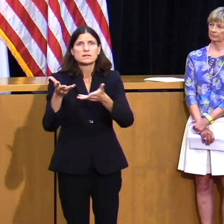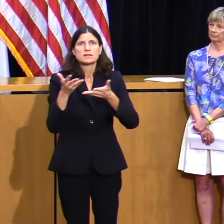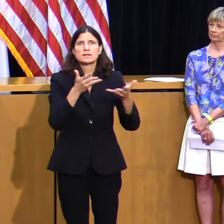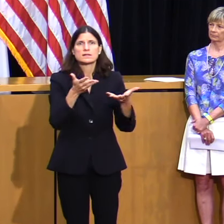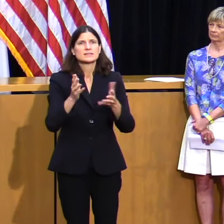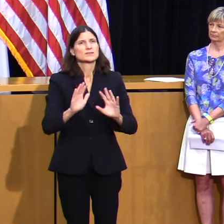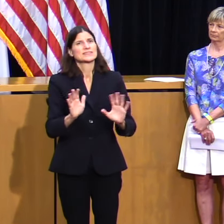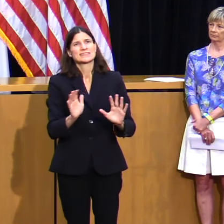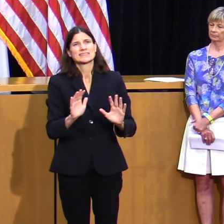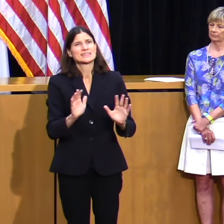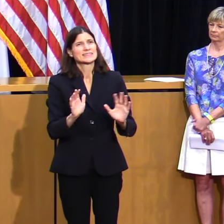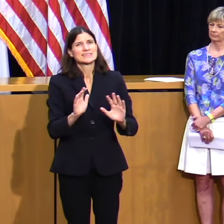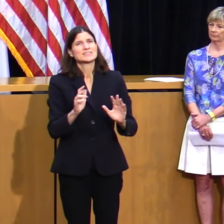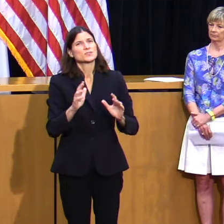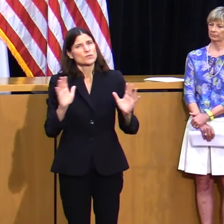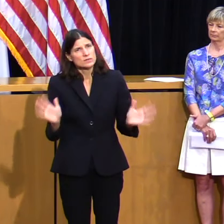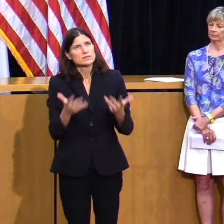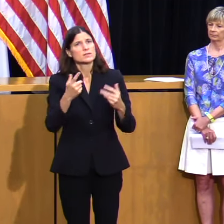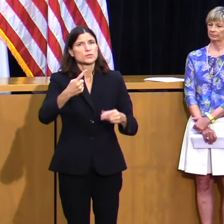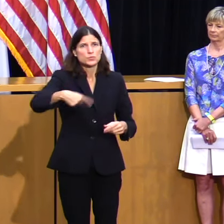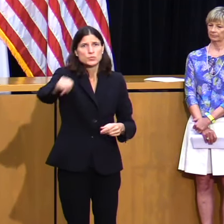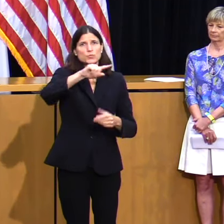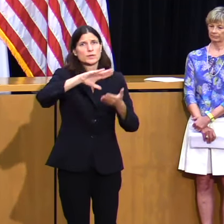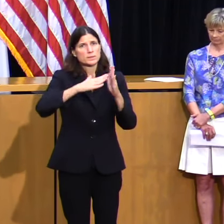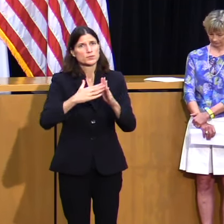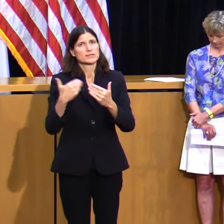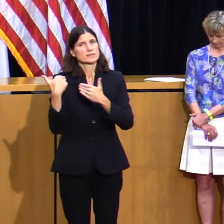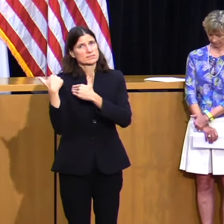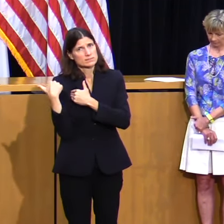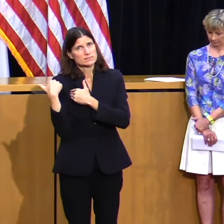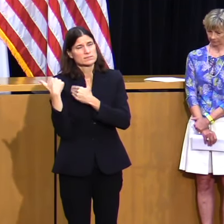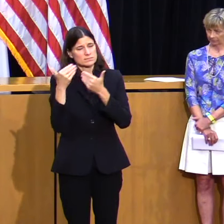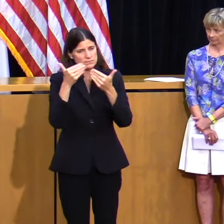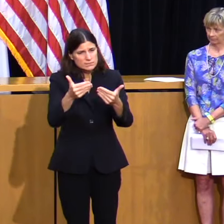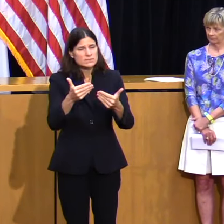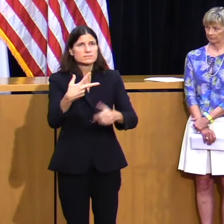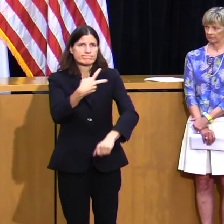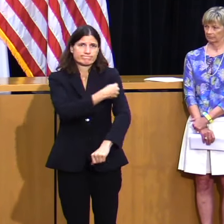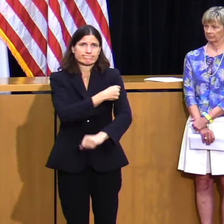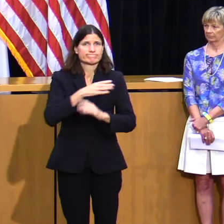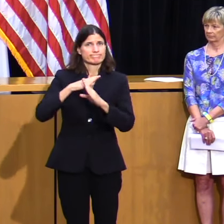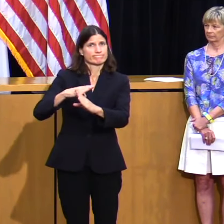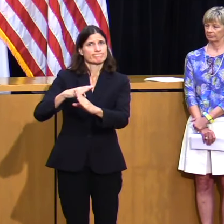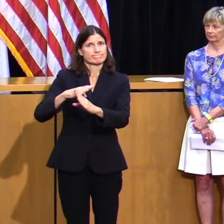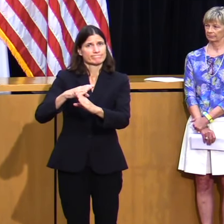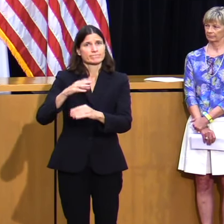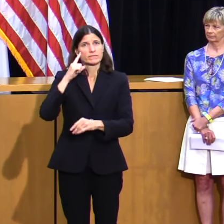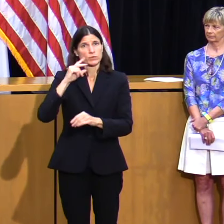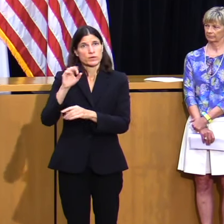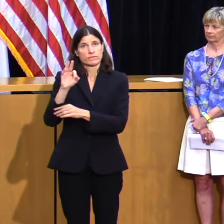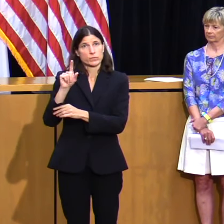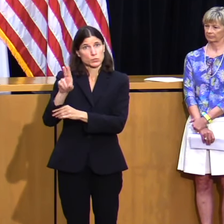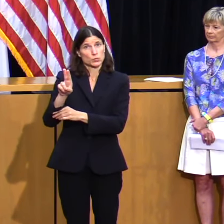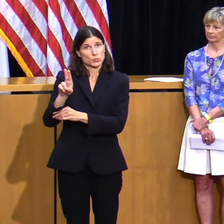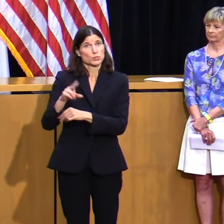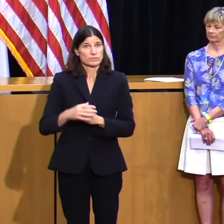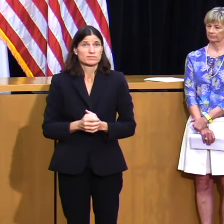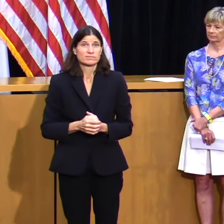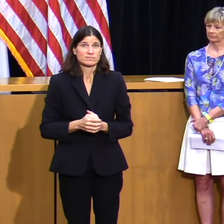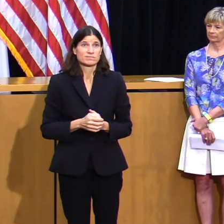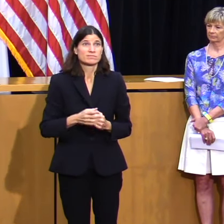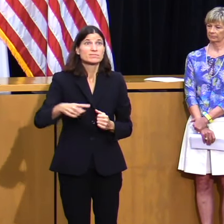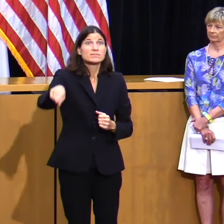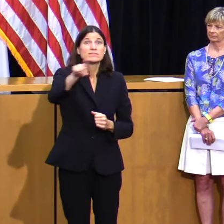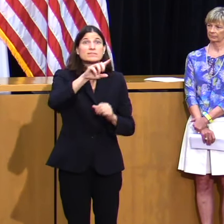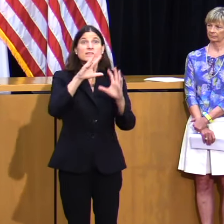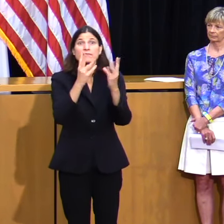that we continue to follow the data, set our standards in the best possible science, and help everyone